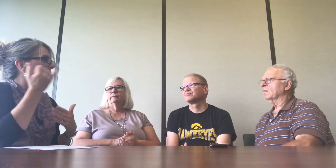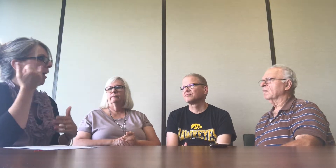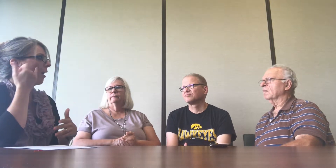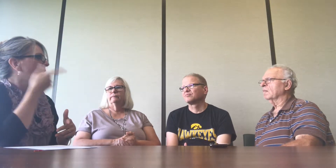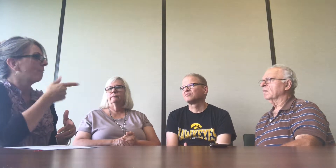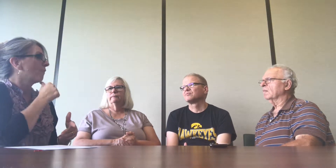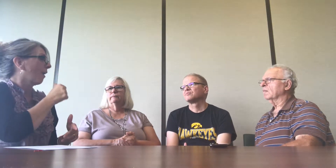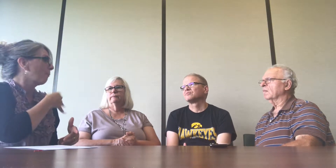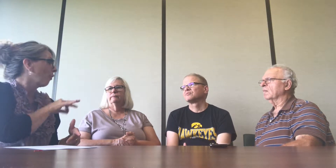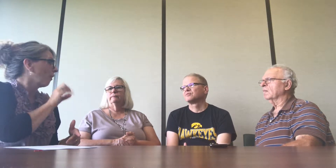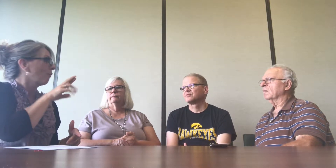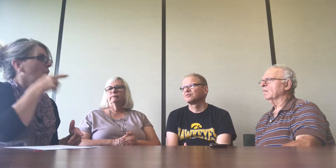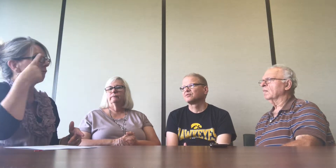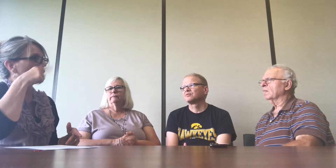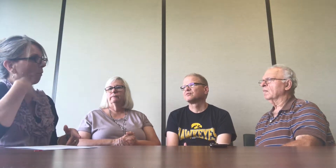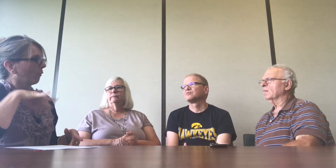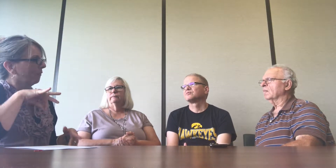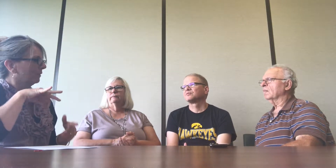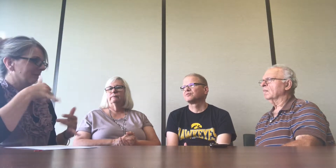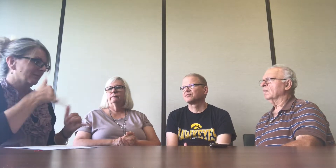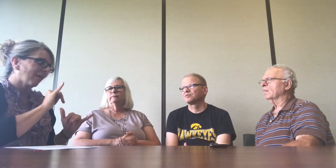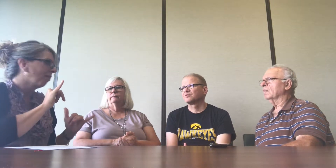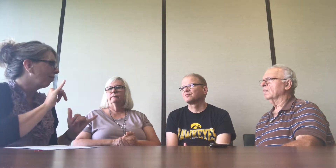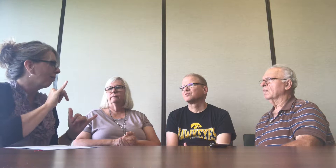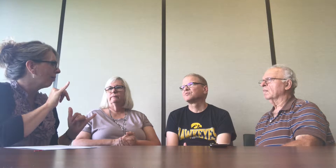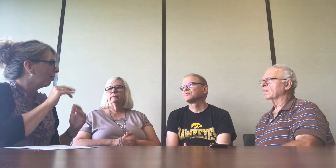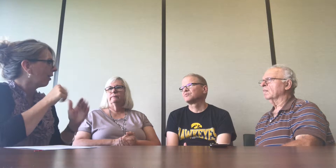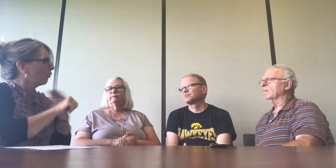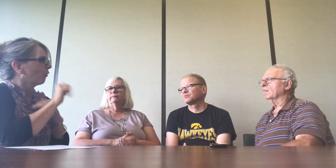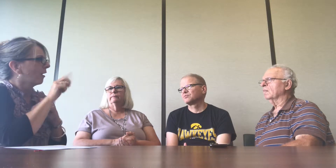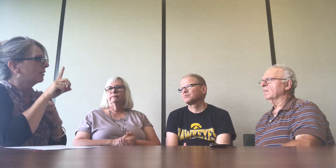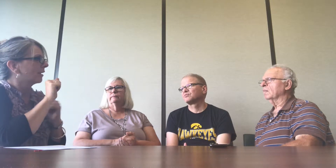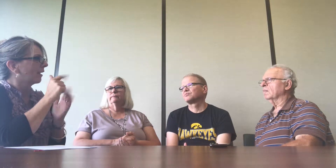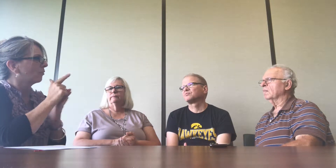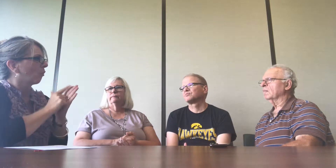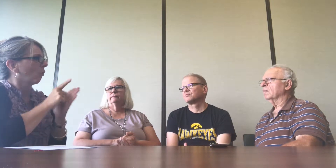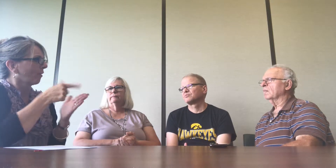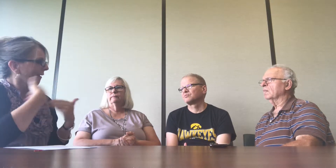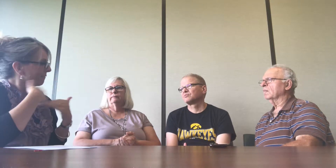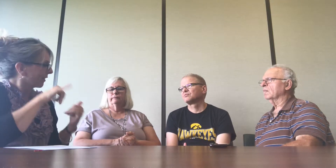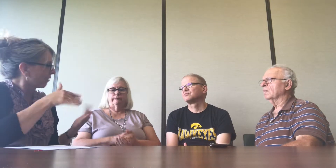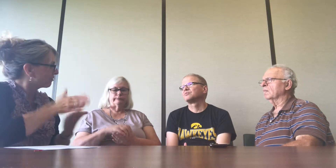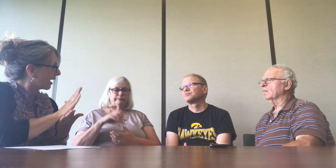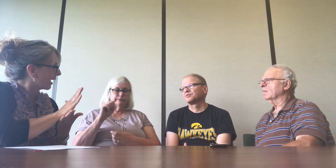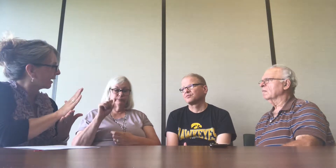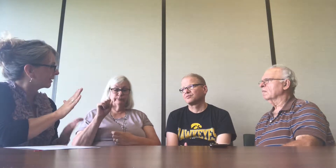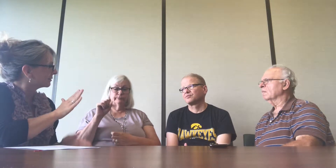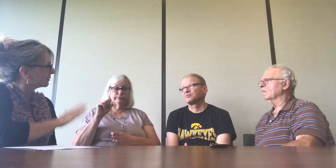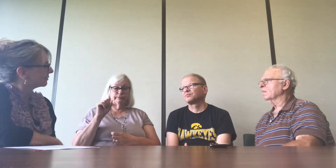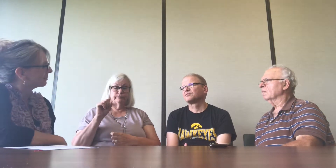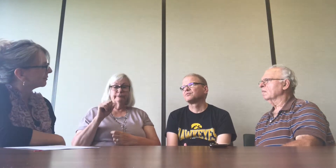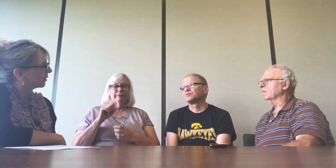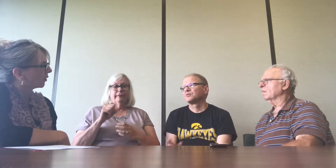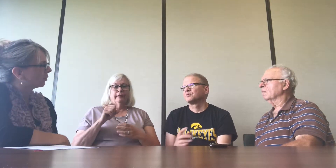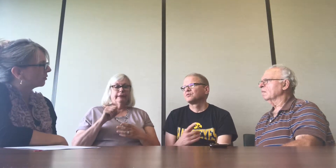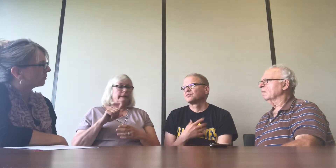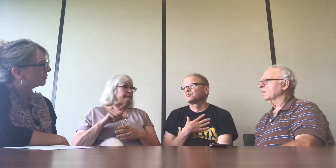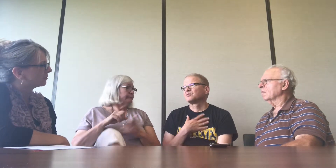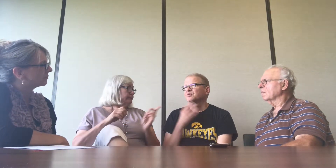people have a right to an interpreter. It doesn't matter if the nursing home is for-profit or non-profit. Under the Americans with Disabilities Act,